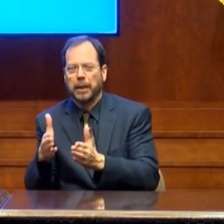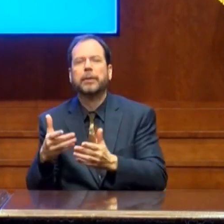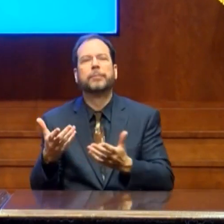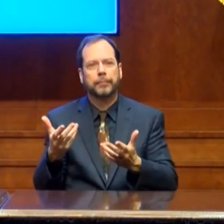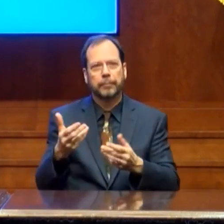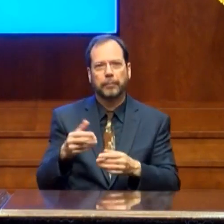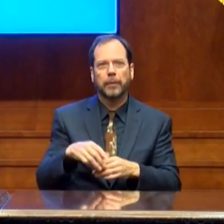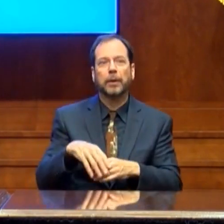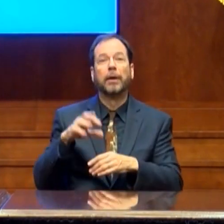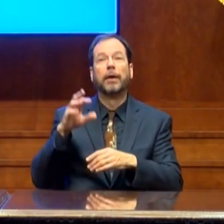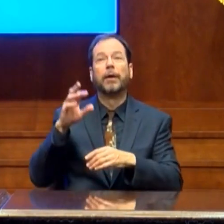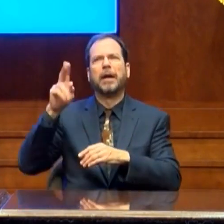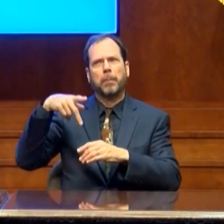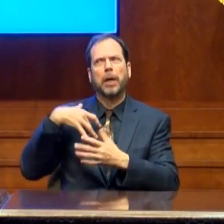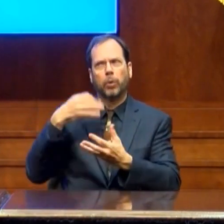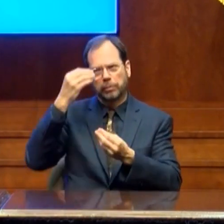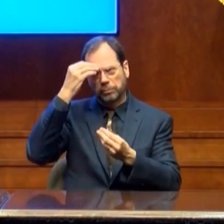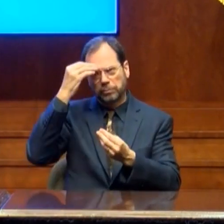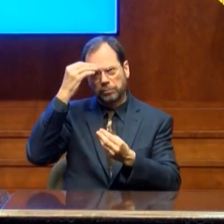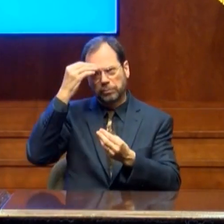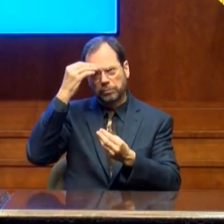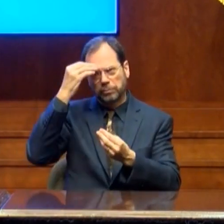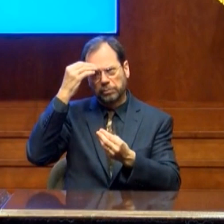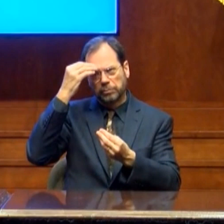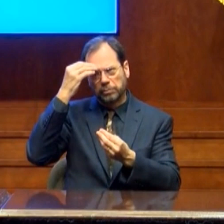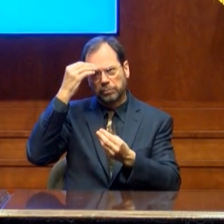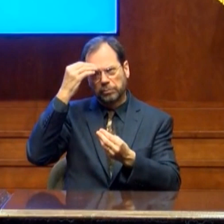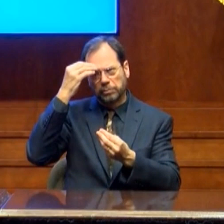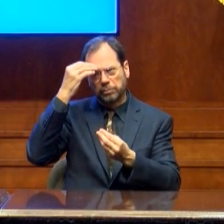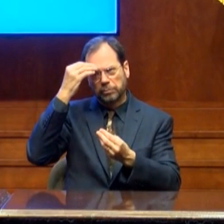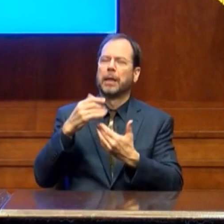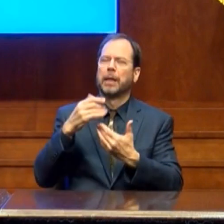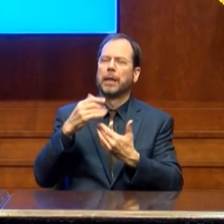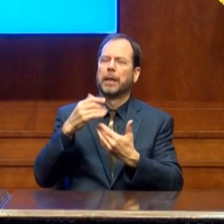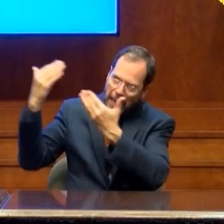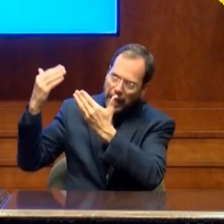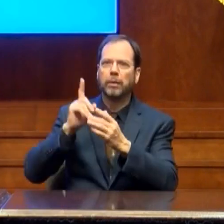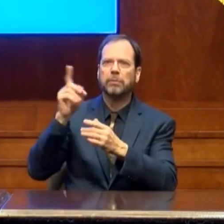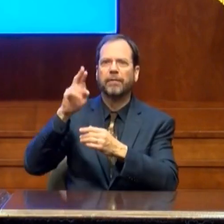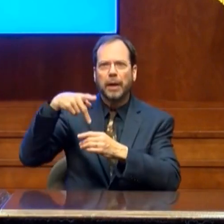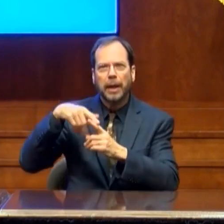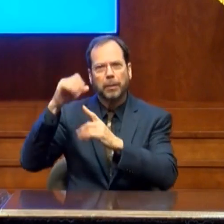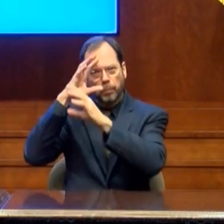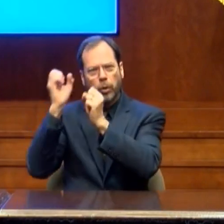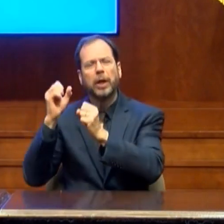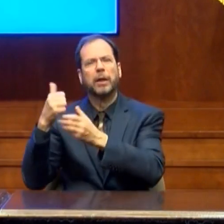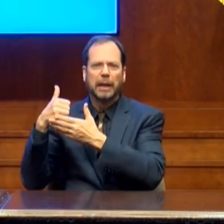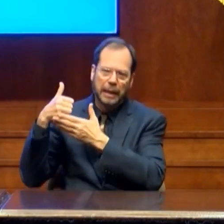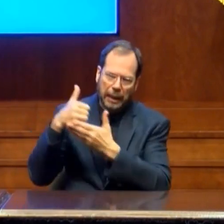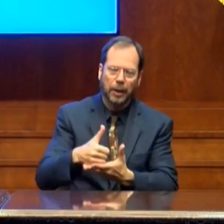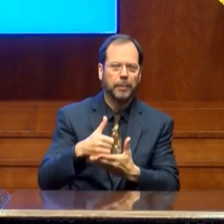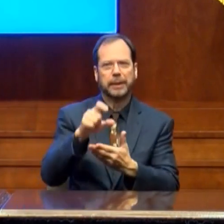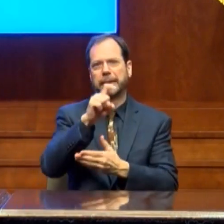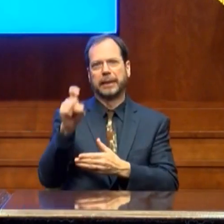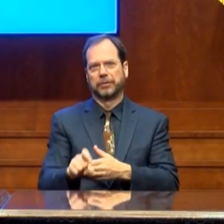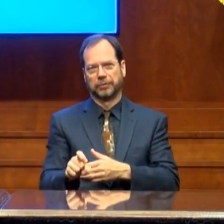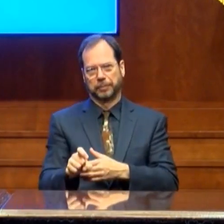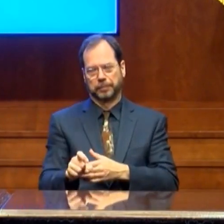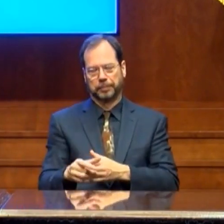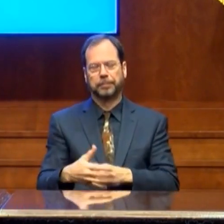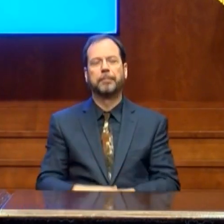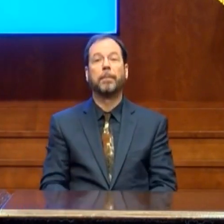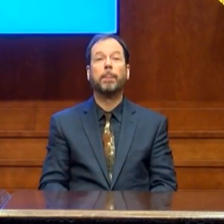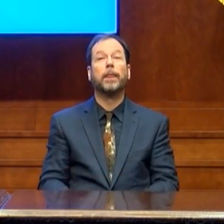I want the Vice President to know how much Texas appreciates what he and the President are doing to help the state of